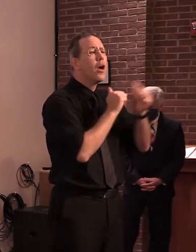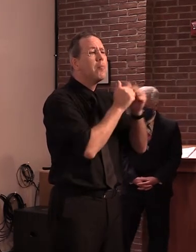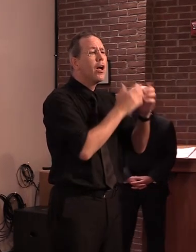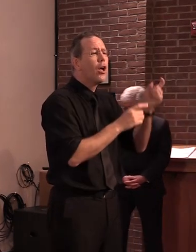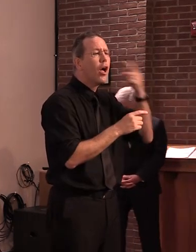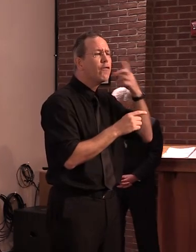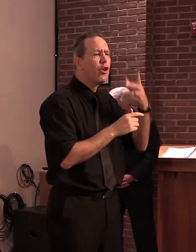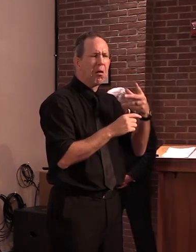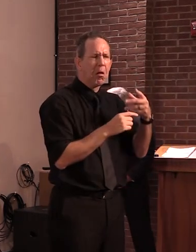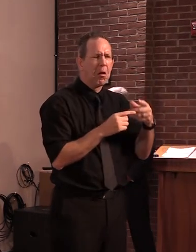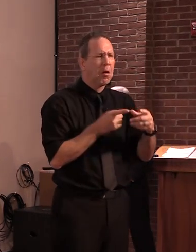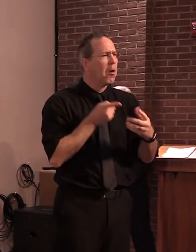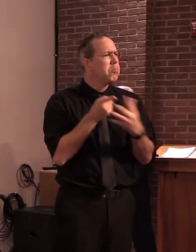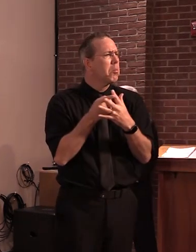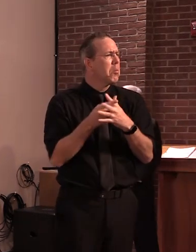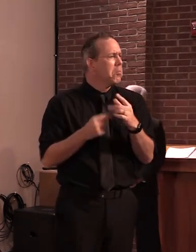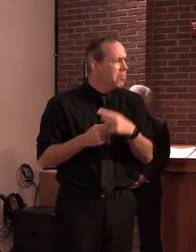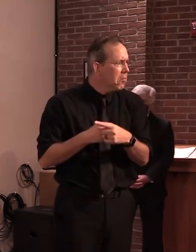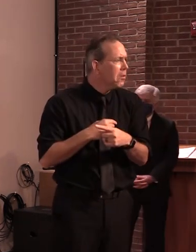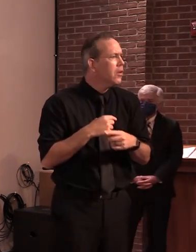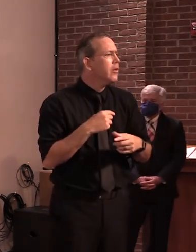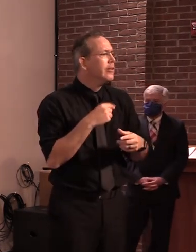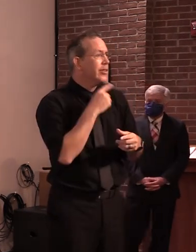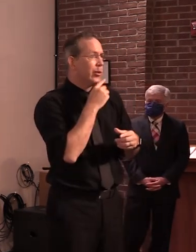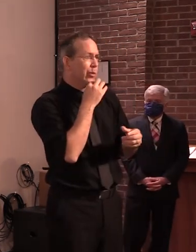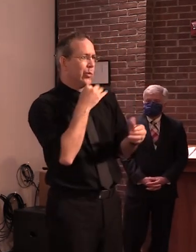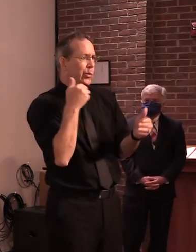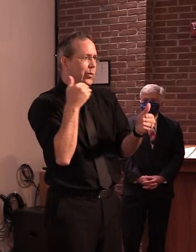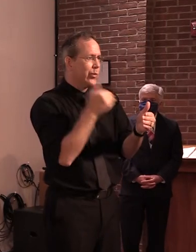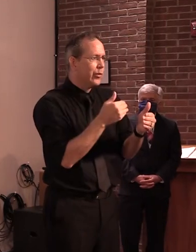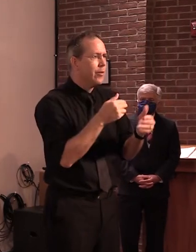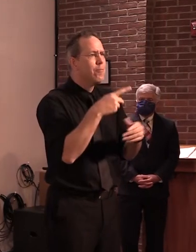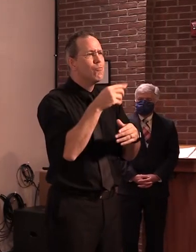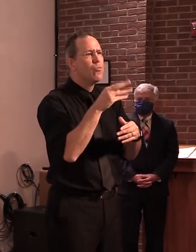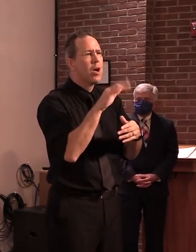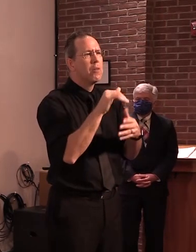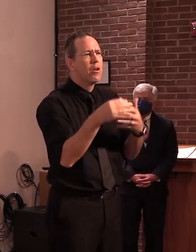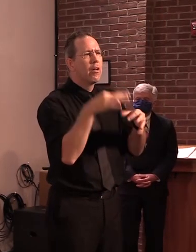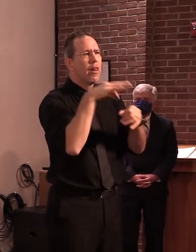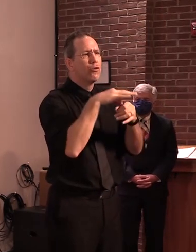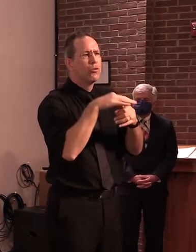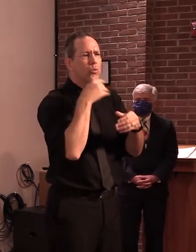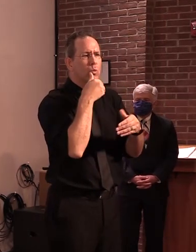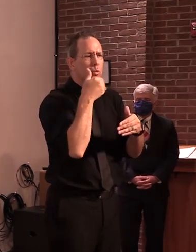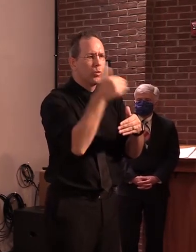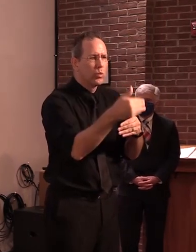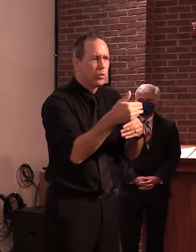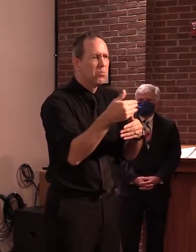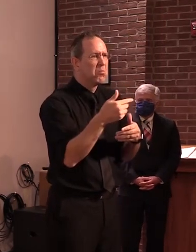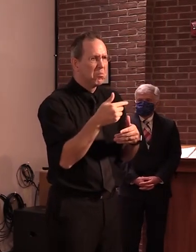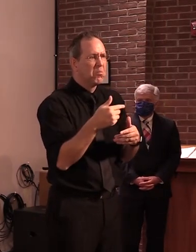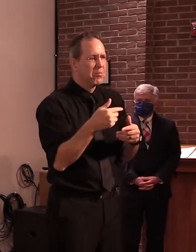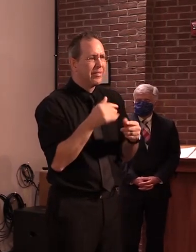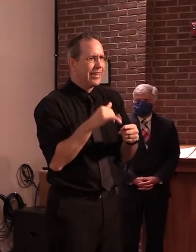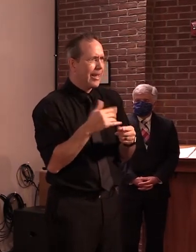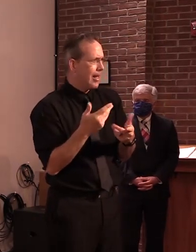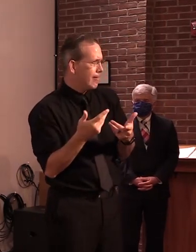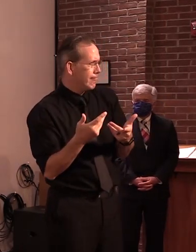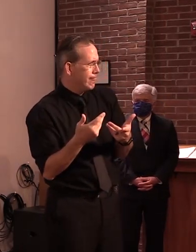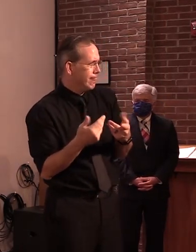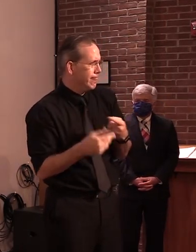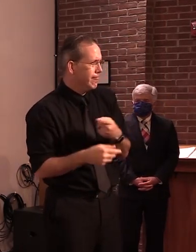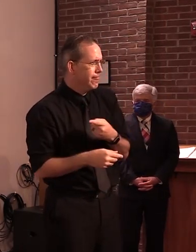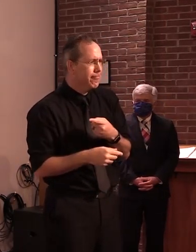up in a matter of weeks. And I'm wondering how, if at all, politics was a consideration, or how